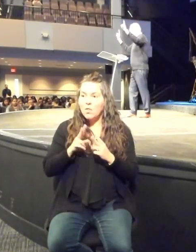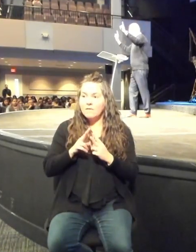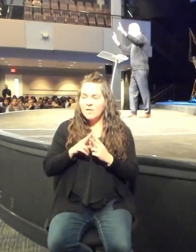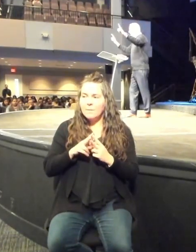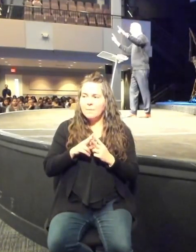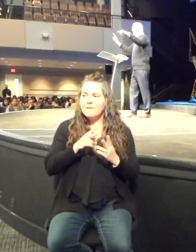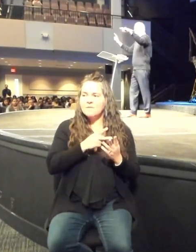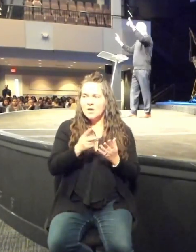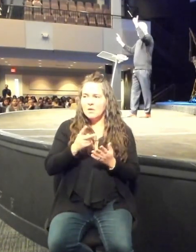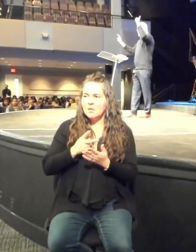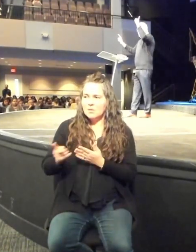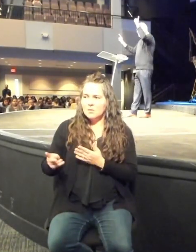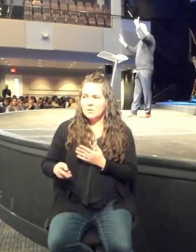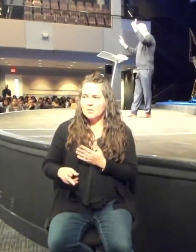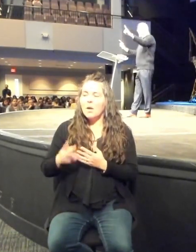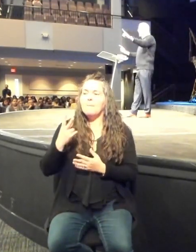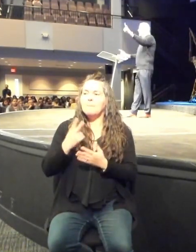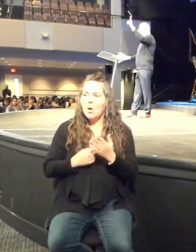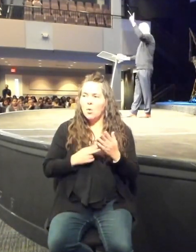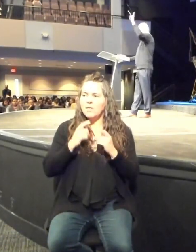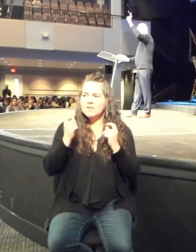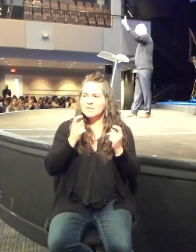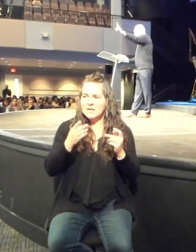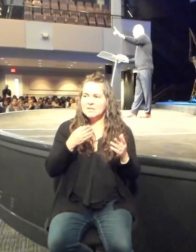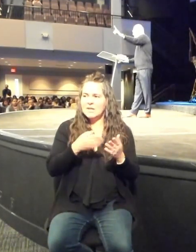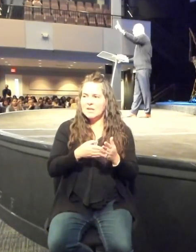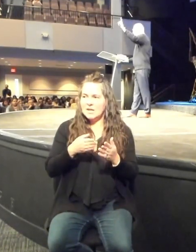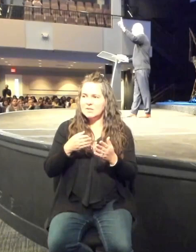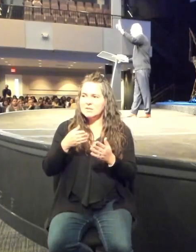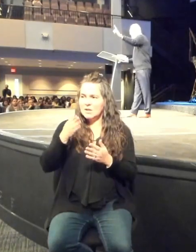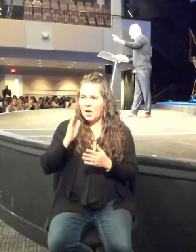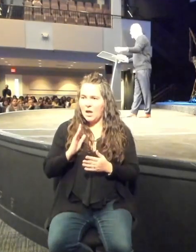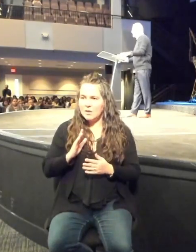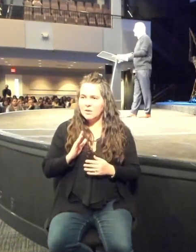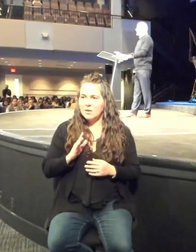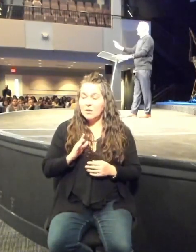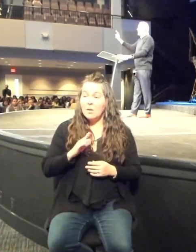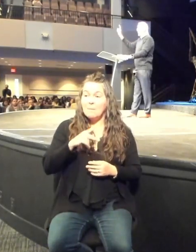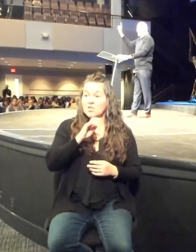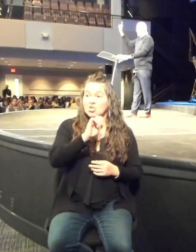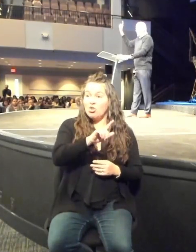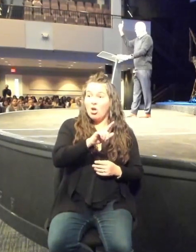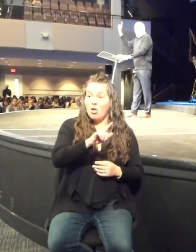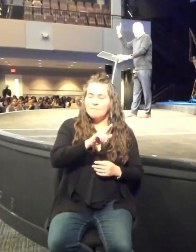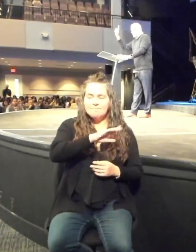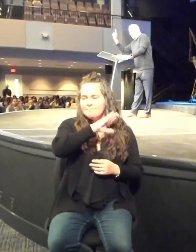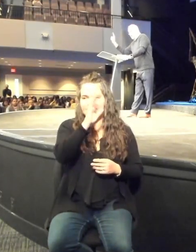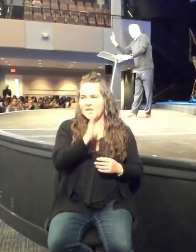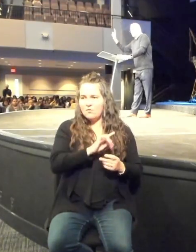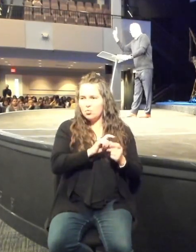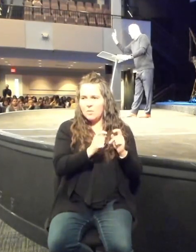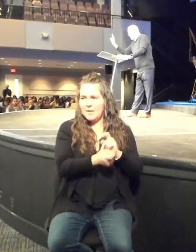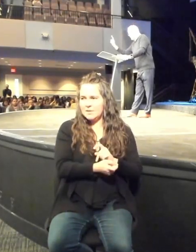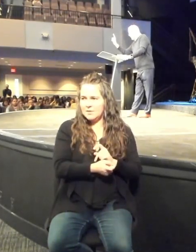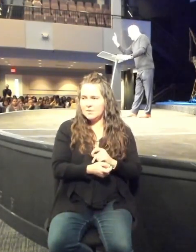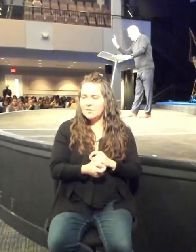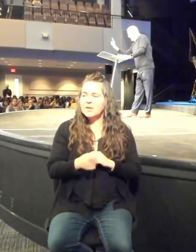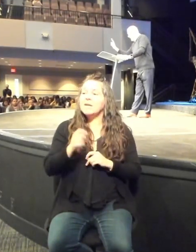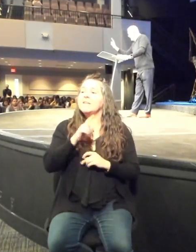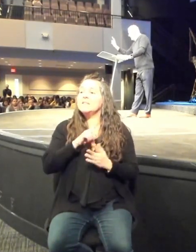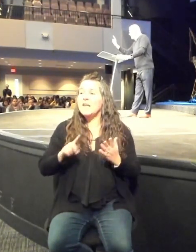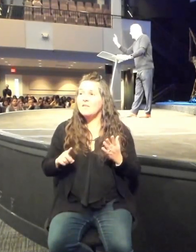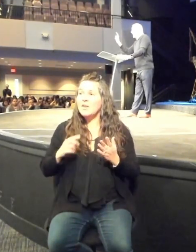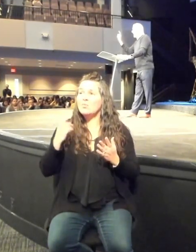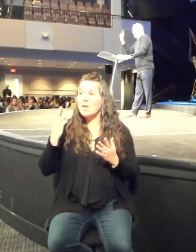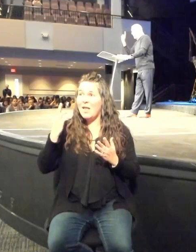sinned against God. Saul remained hardened. He never repented. David was soft and repented before